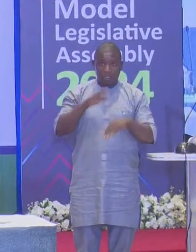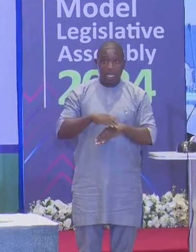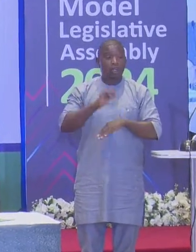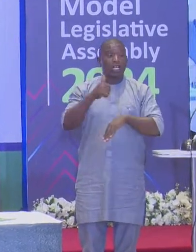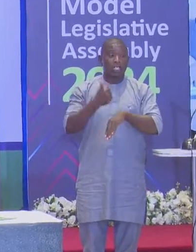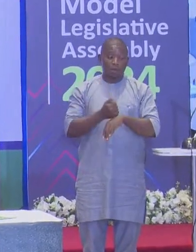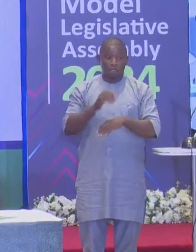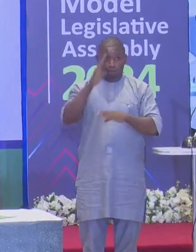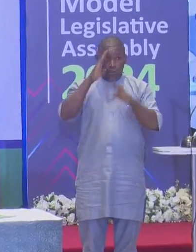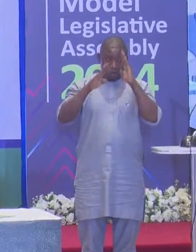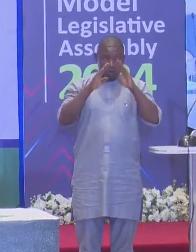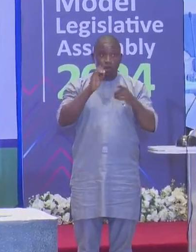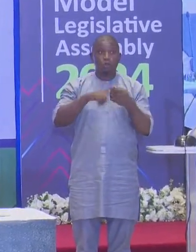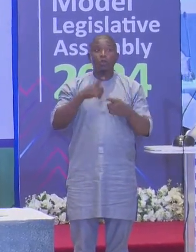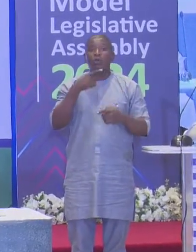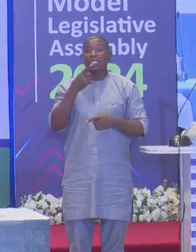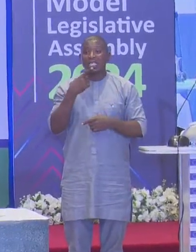say,